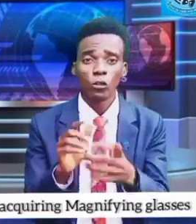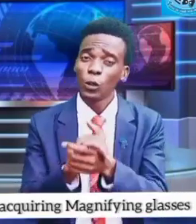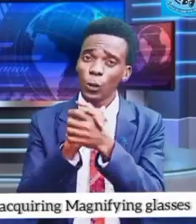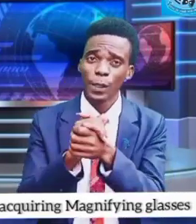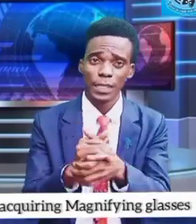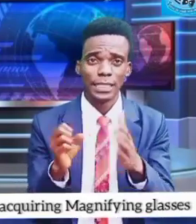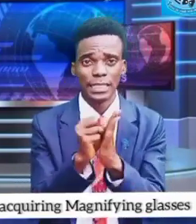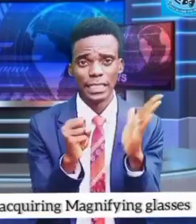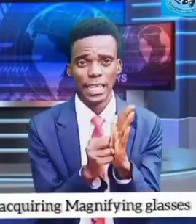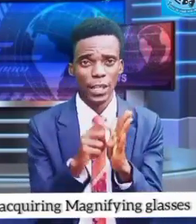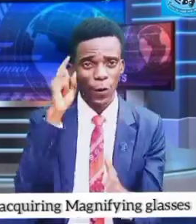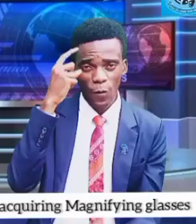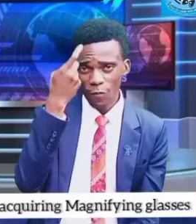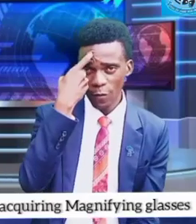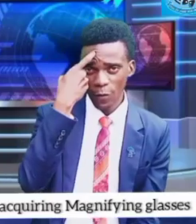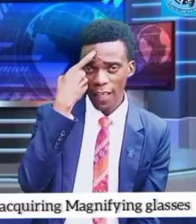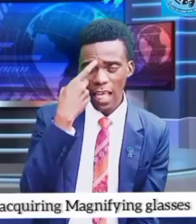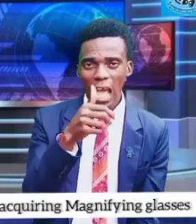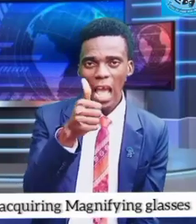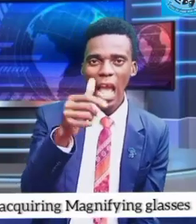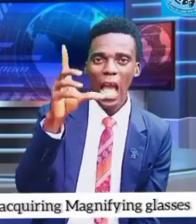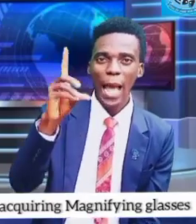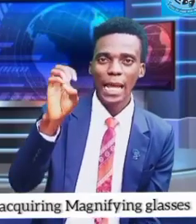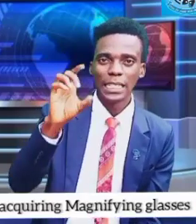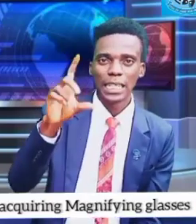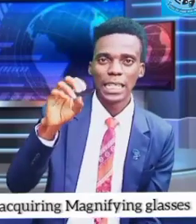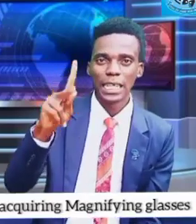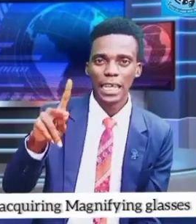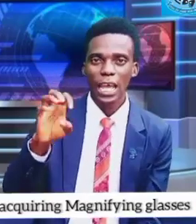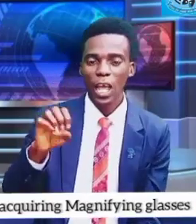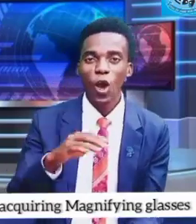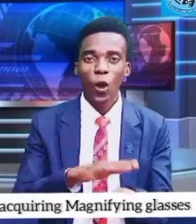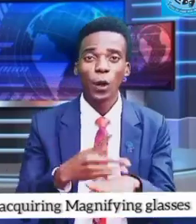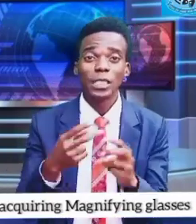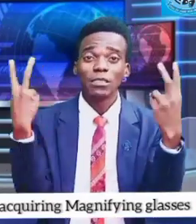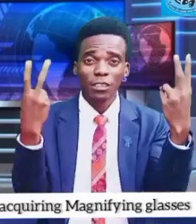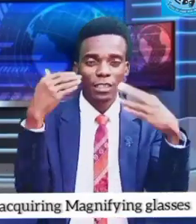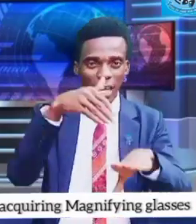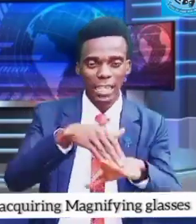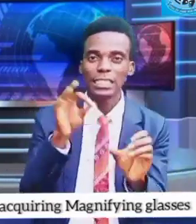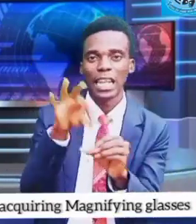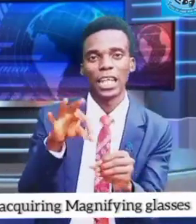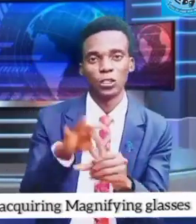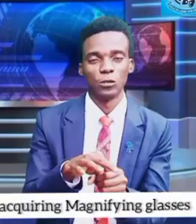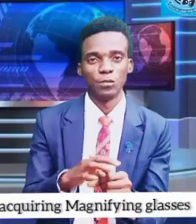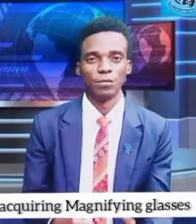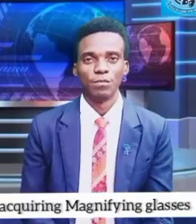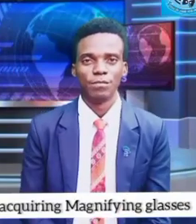state governor-elect Ademola Adeleke on his victory at the polls.